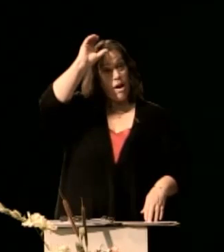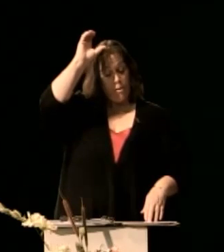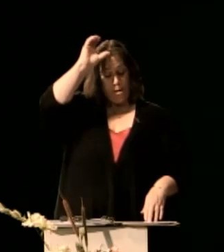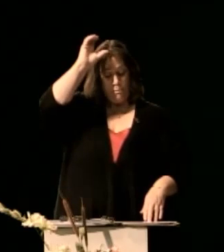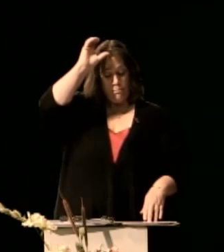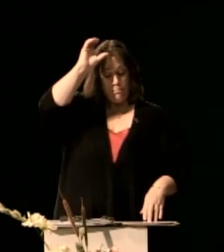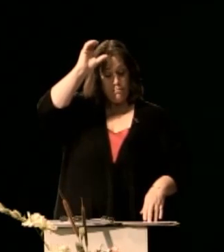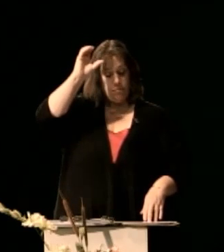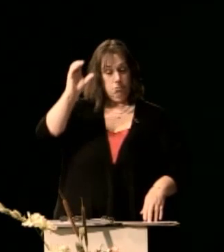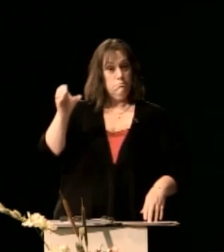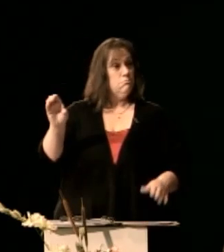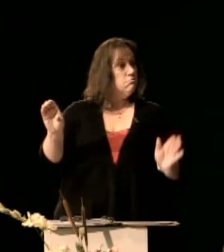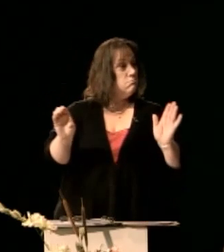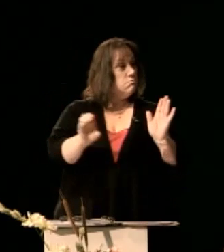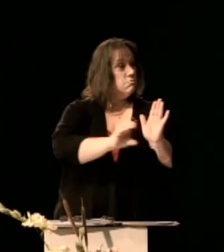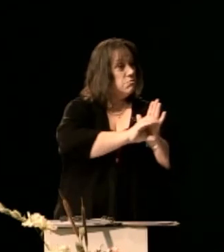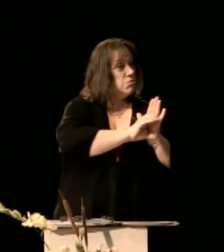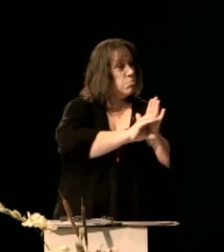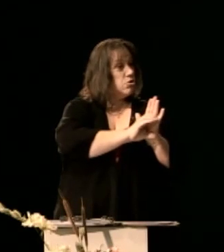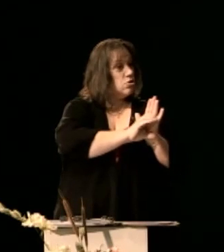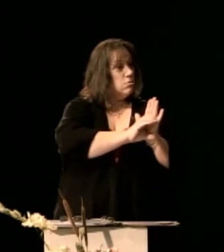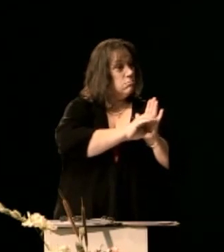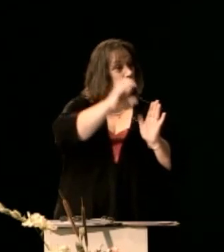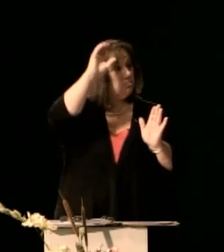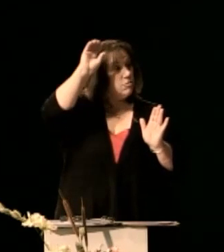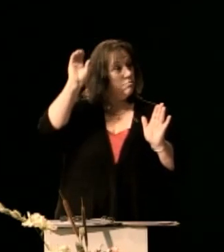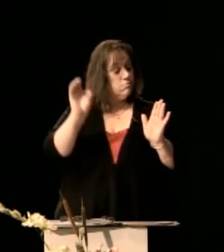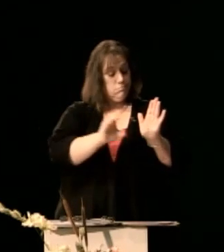fireman, it's picture,